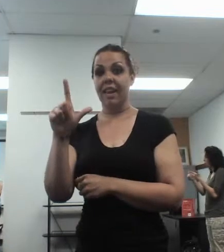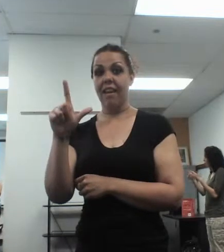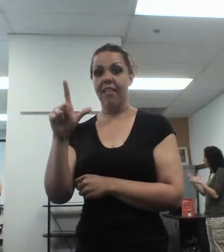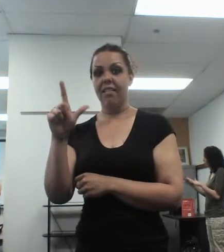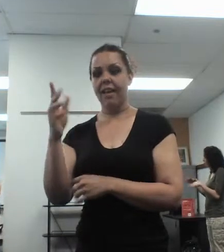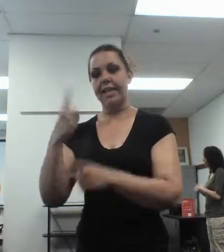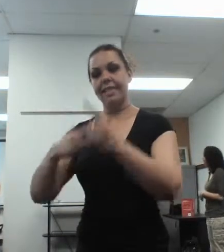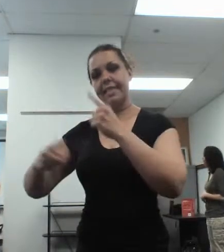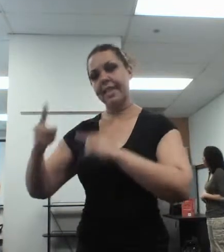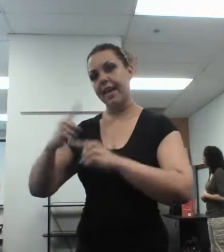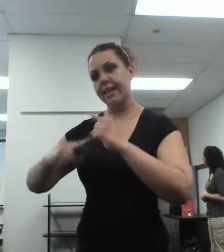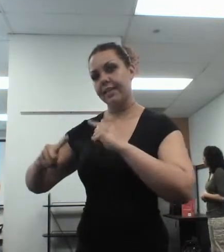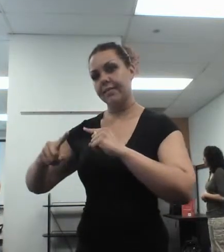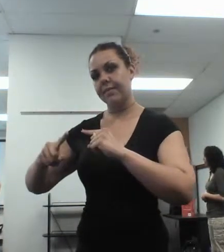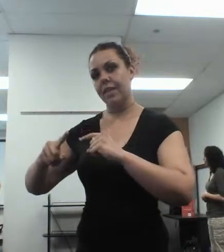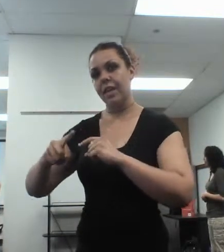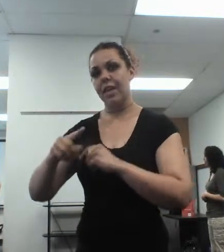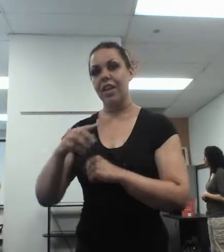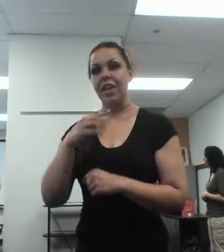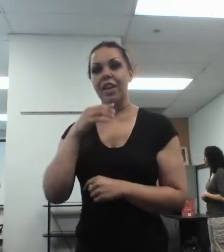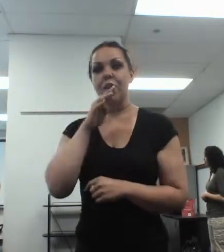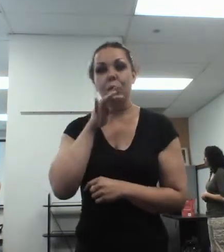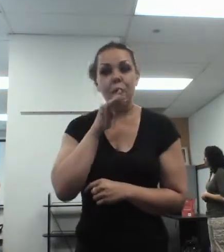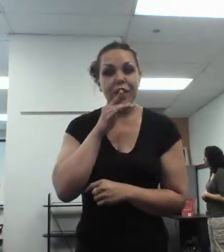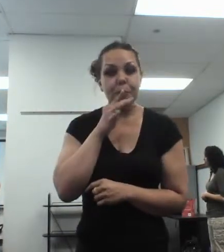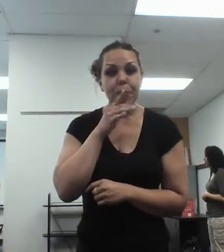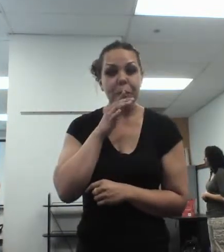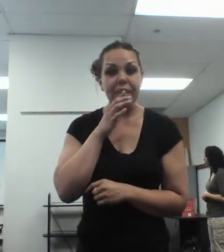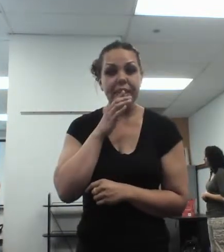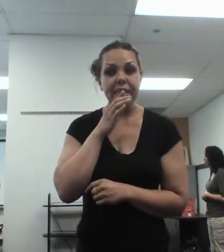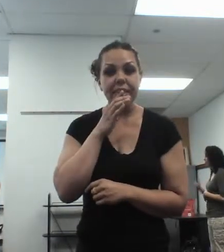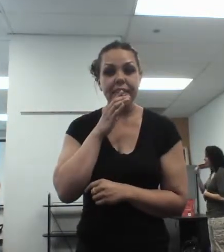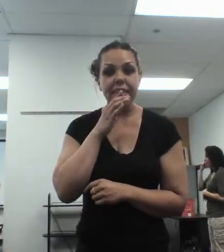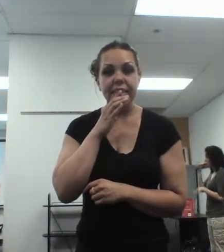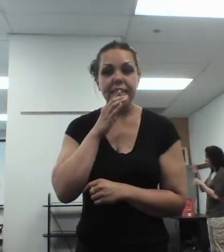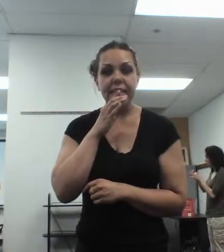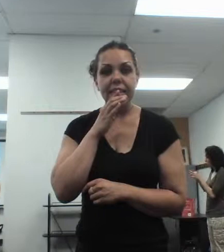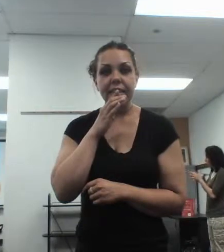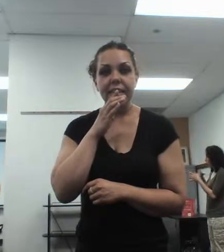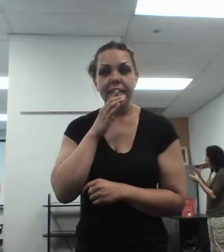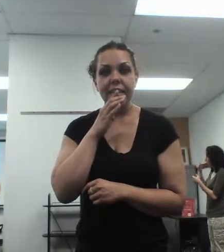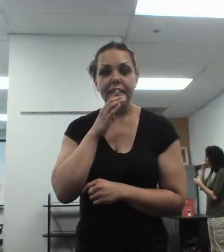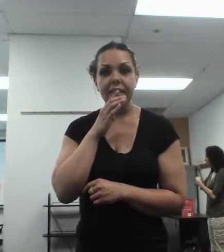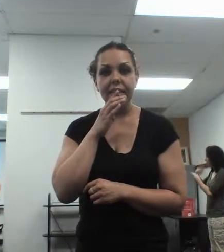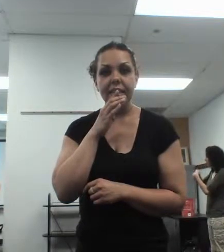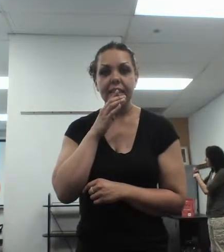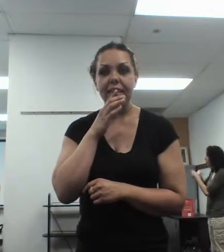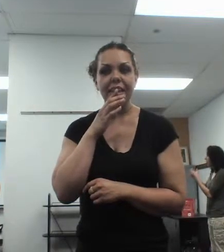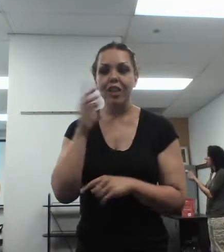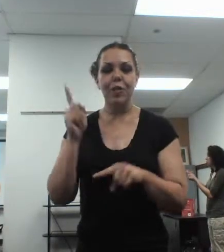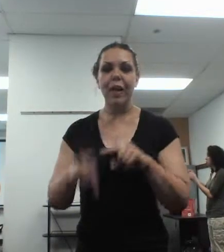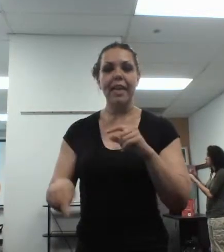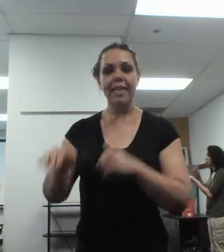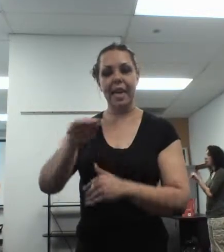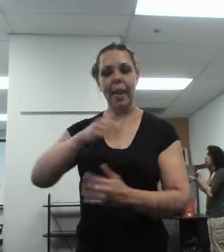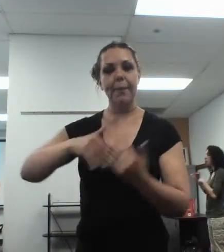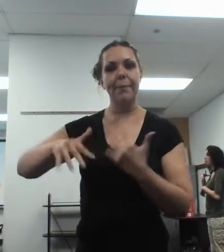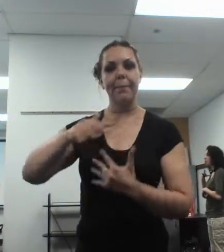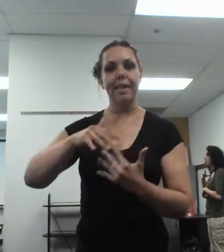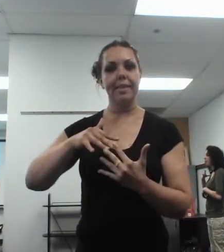The whispering and self-vocalization makes it. It will not be channeled appropriately. If the target is